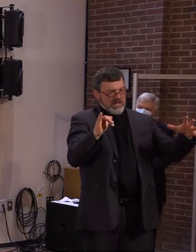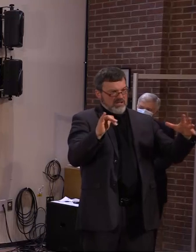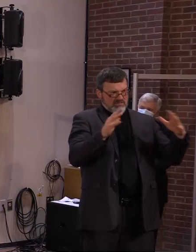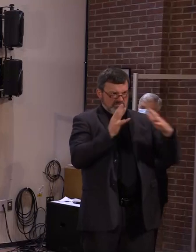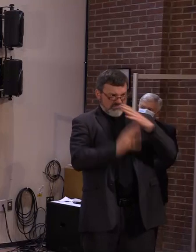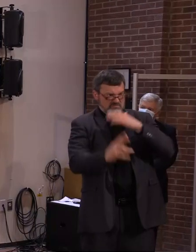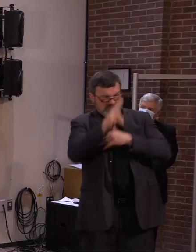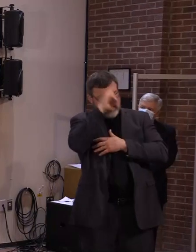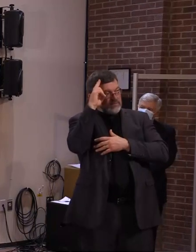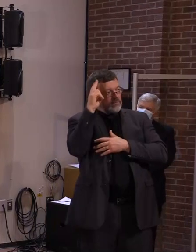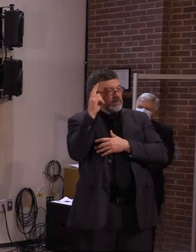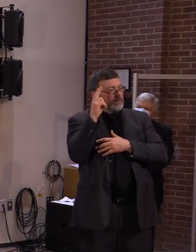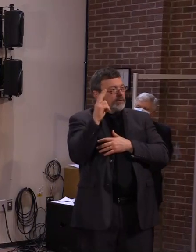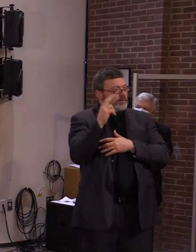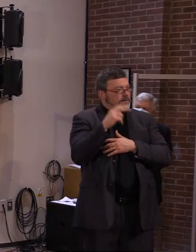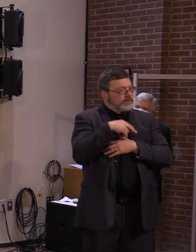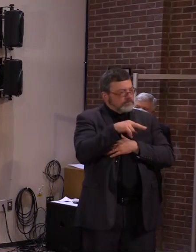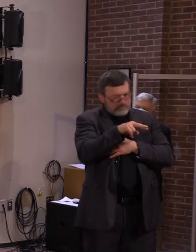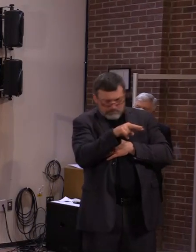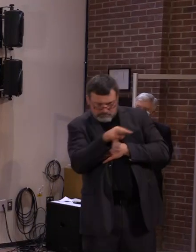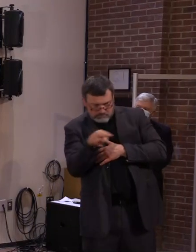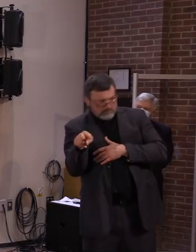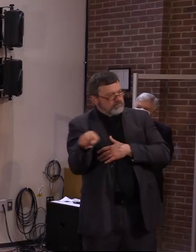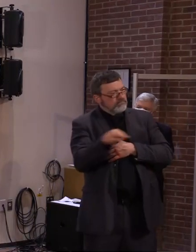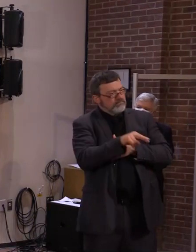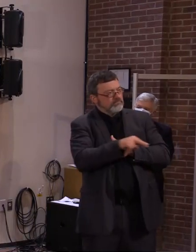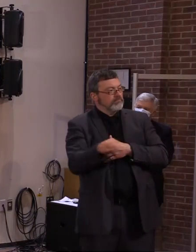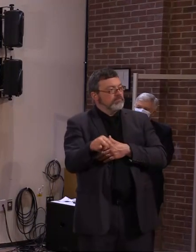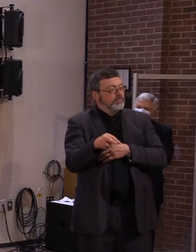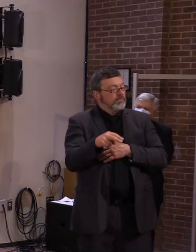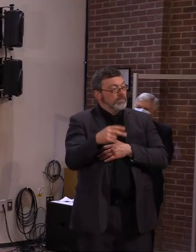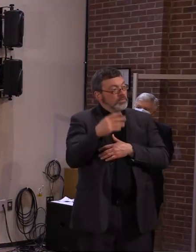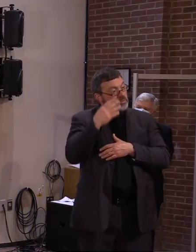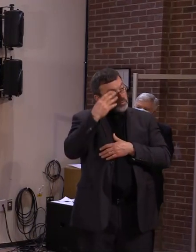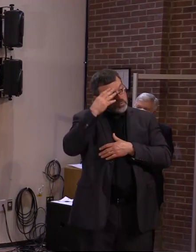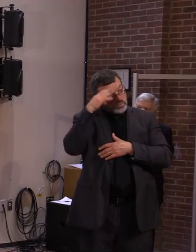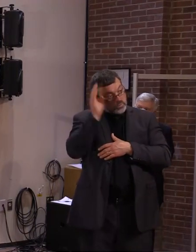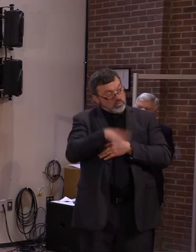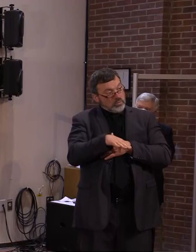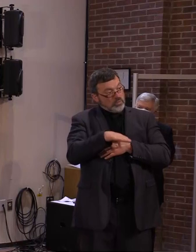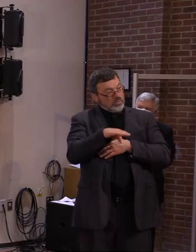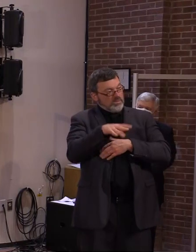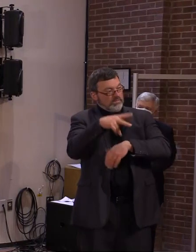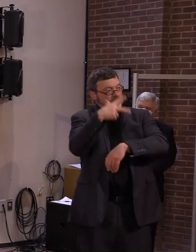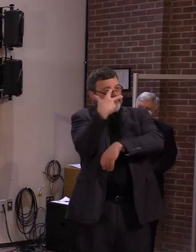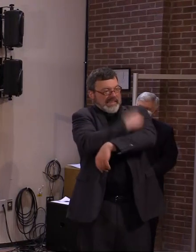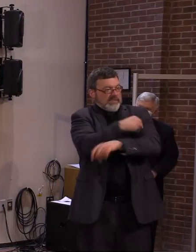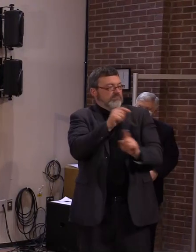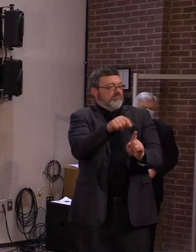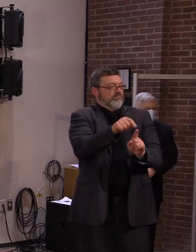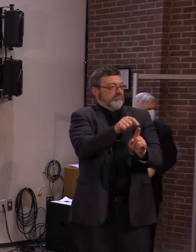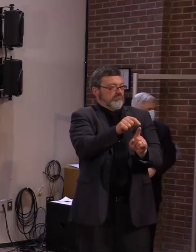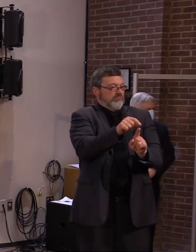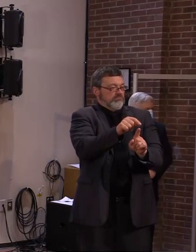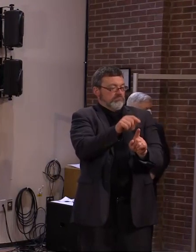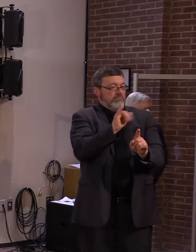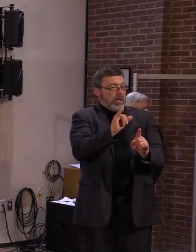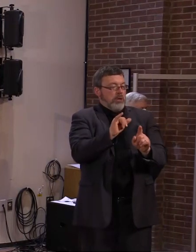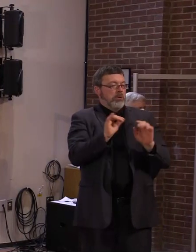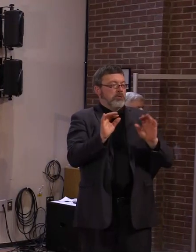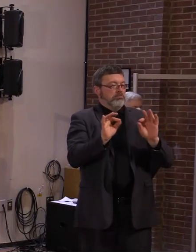having said that, we do know the vaccination status, as the governor just stated, is even worse in the ICU if you happen